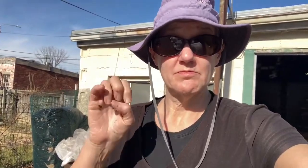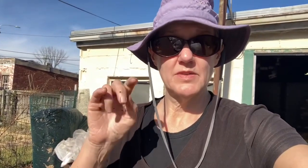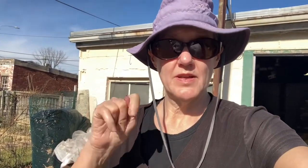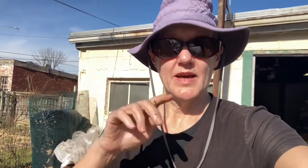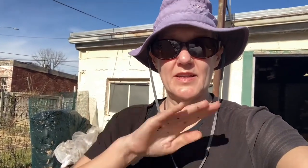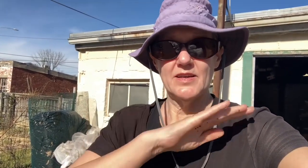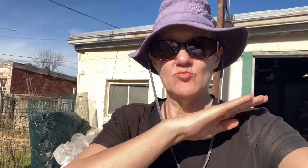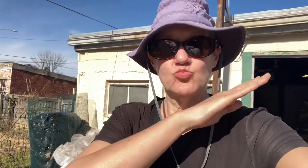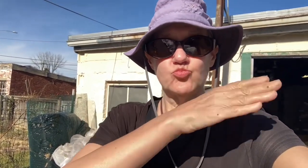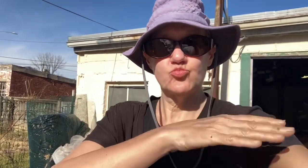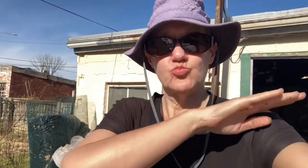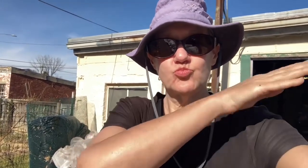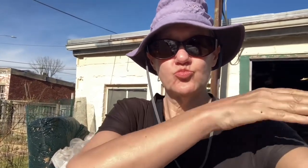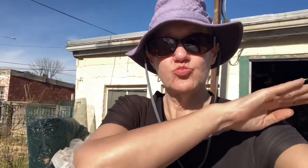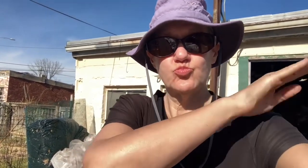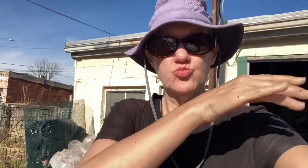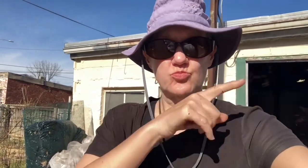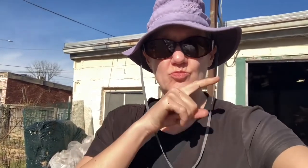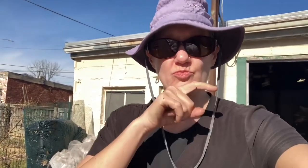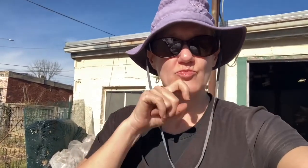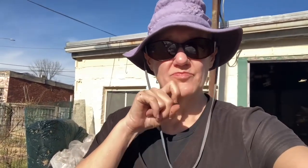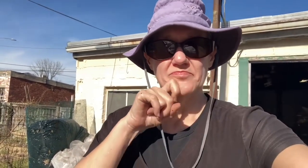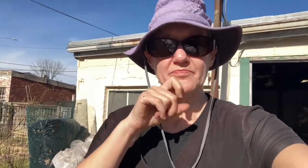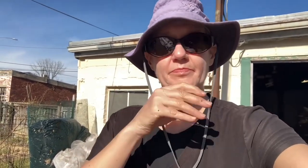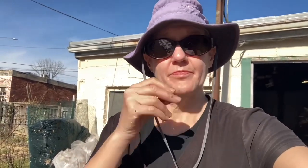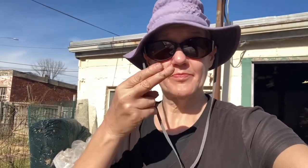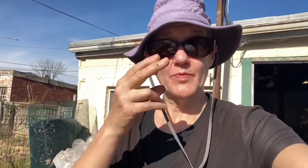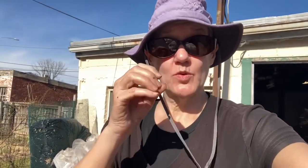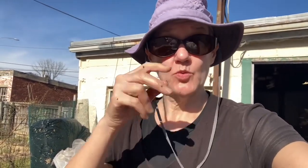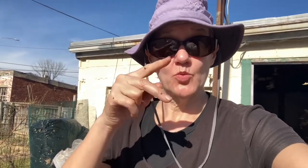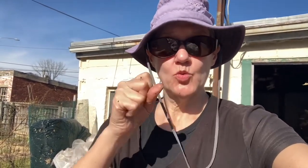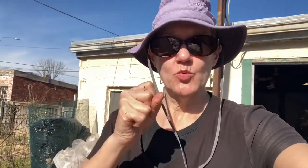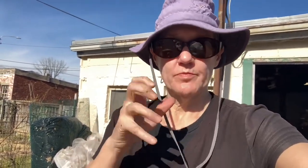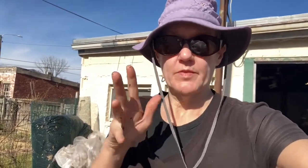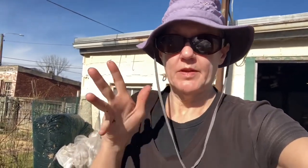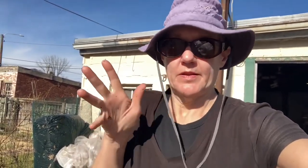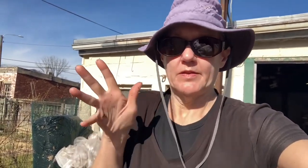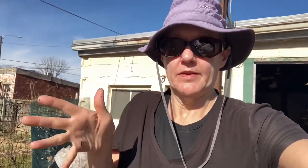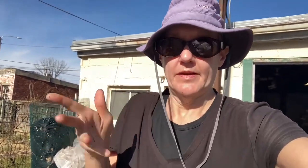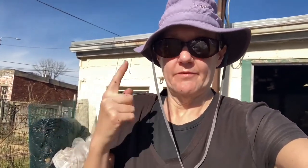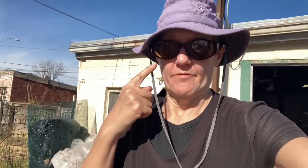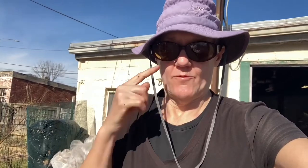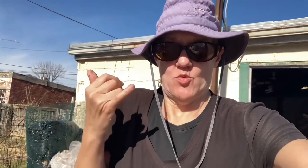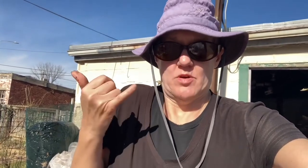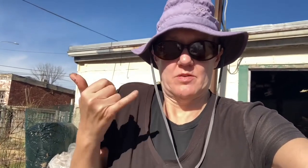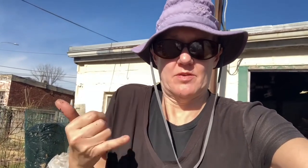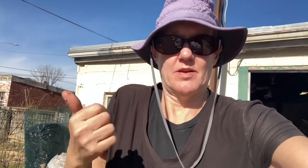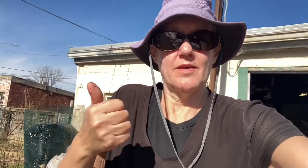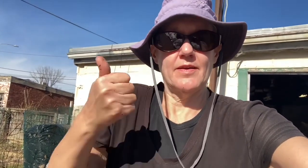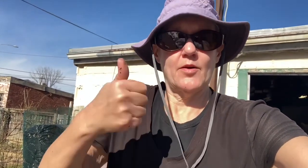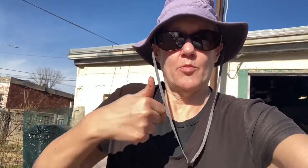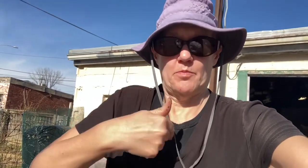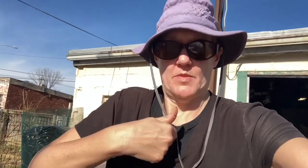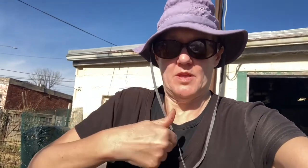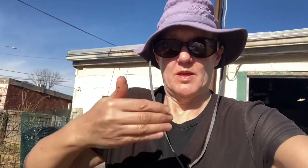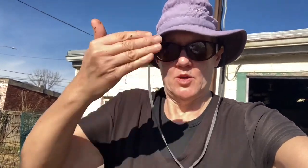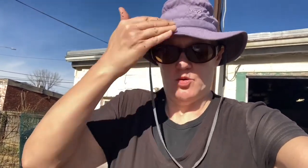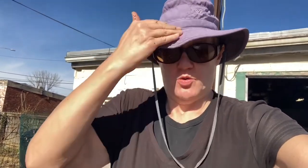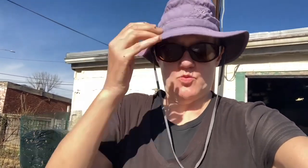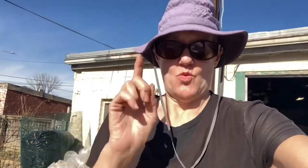Now the cloth and the netting, I'll lay it out in the garage to dry. But we're going to leave the hoops in place. Mostly,